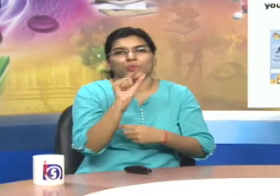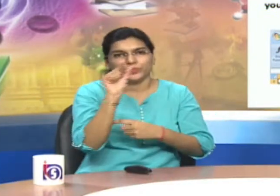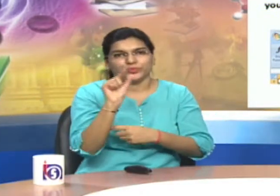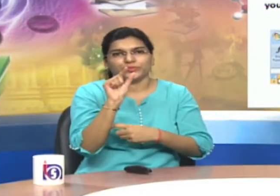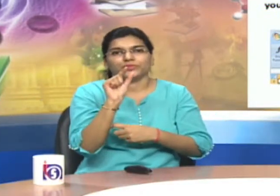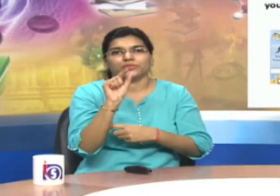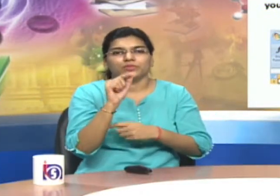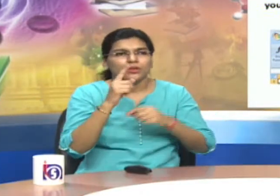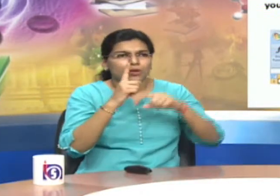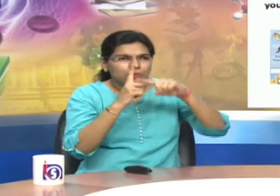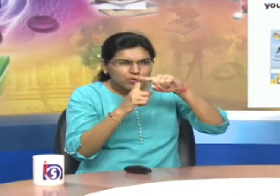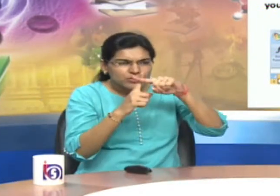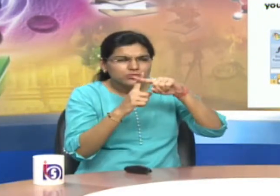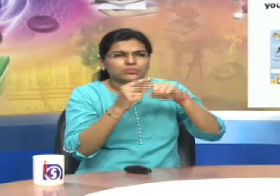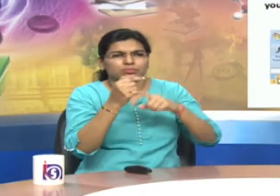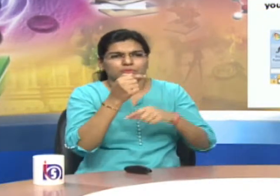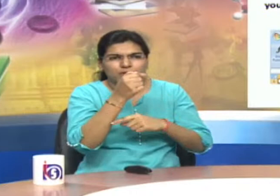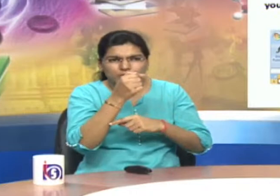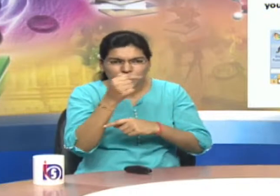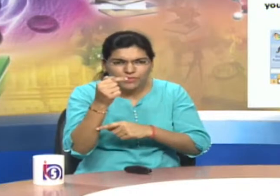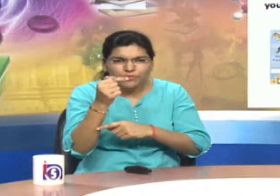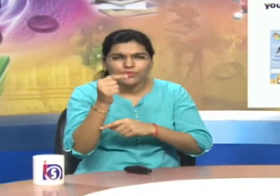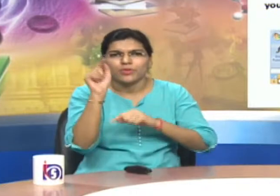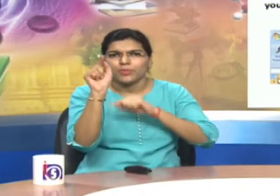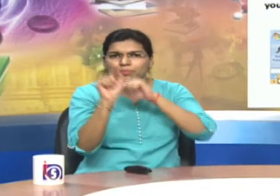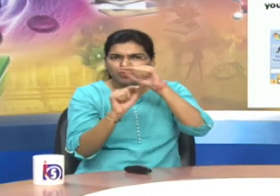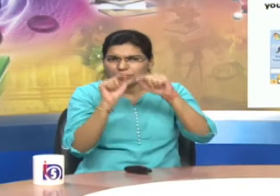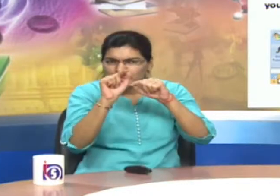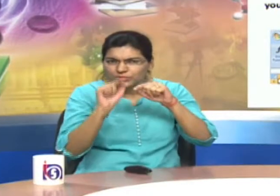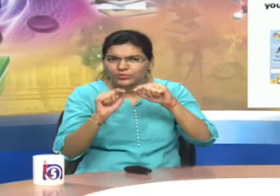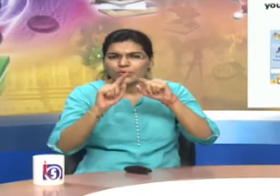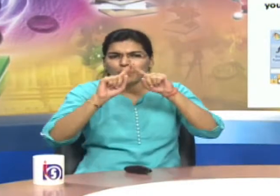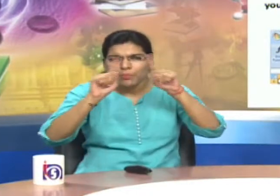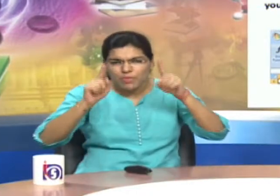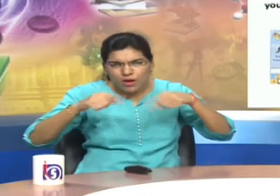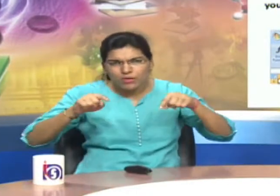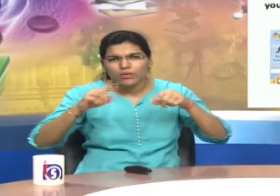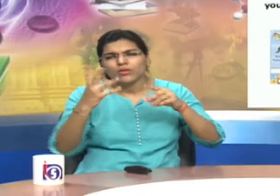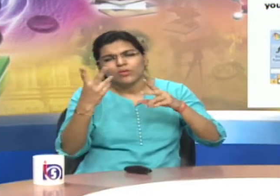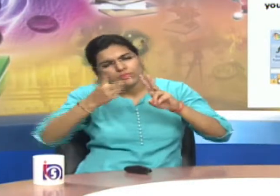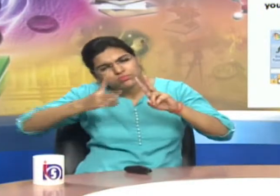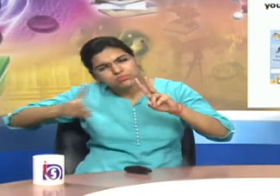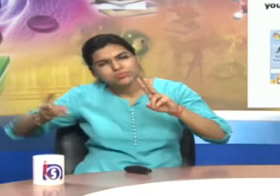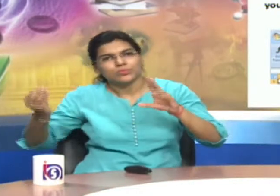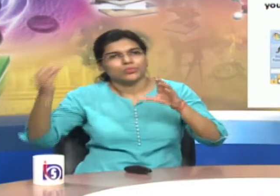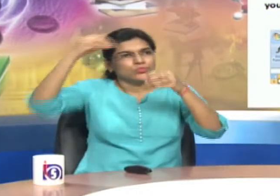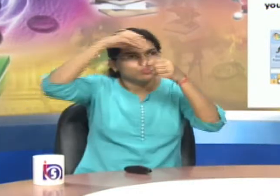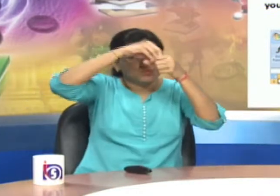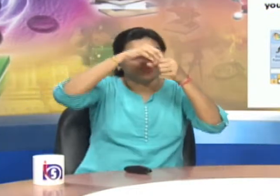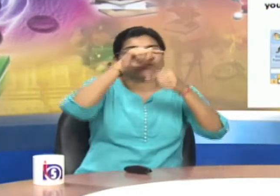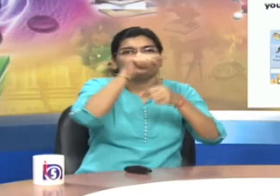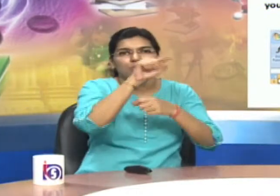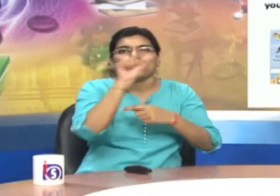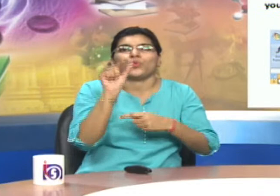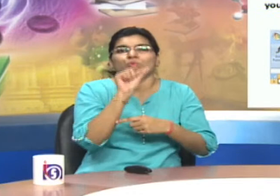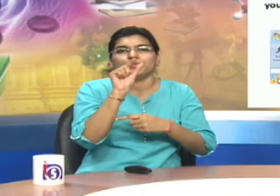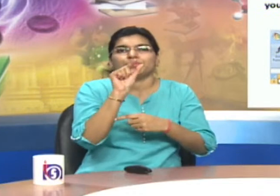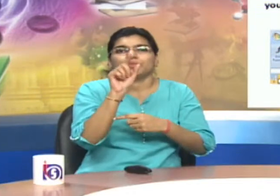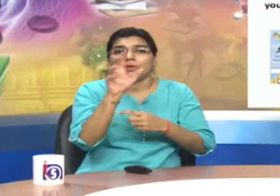All these mathematical operations are used under this plus, minus, division, multiplication. So all the functions are